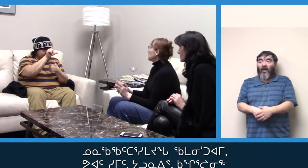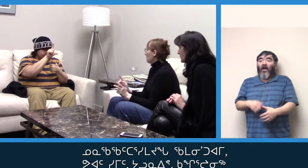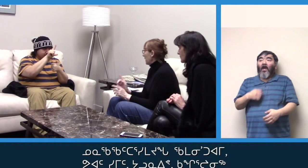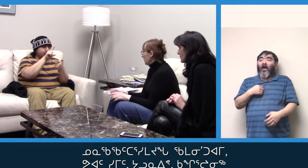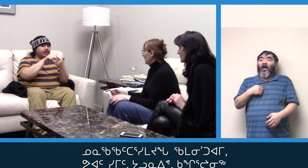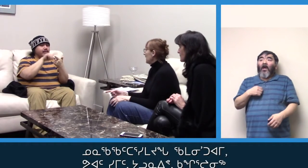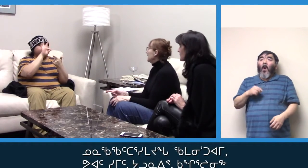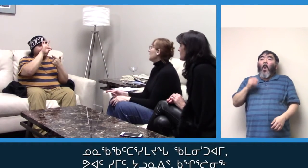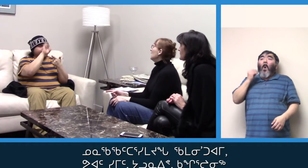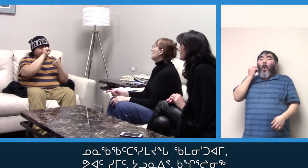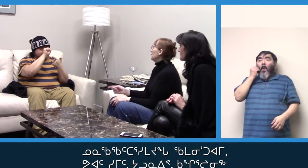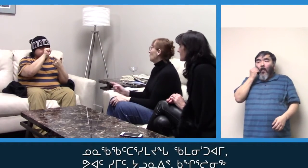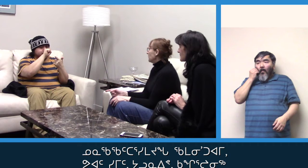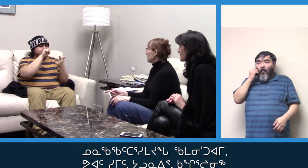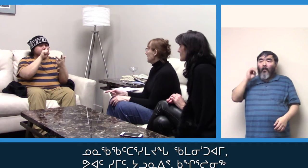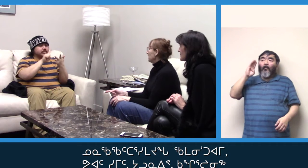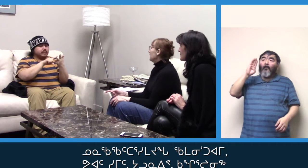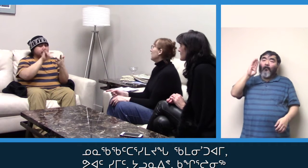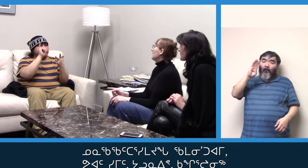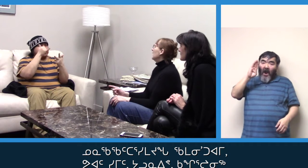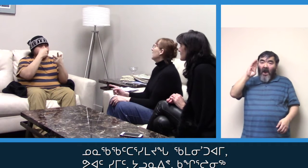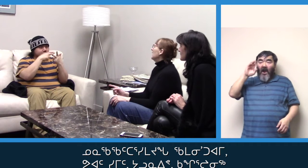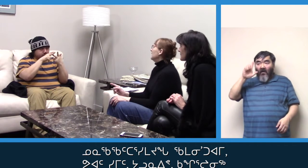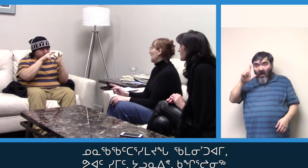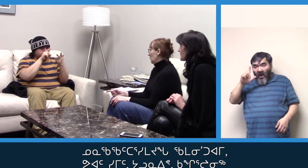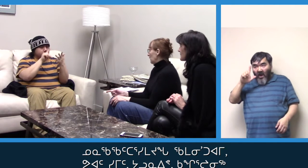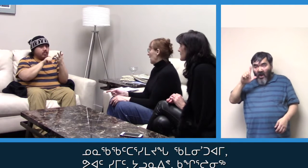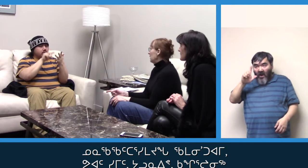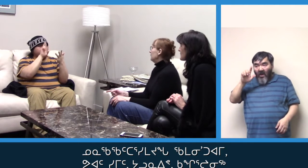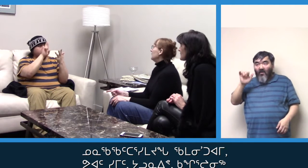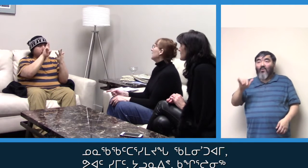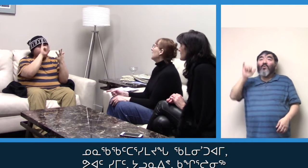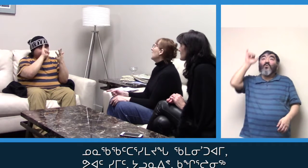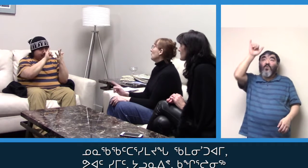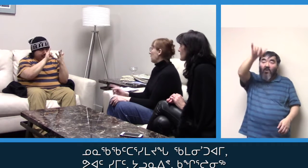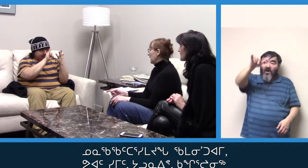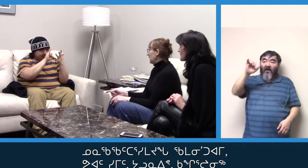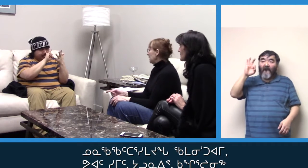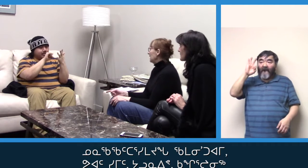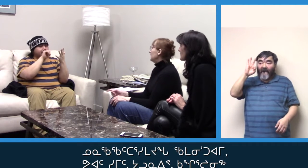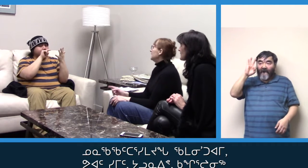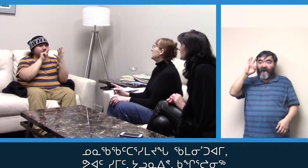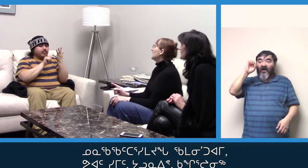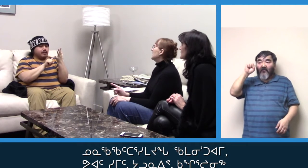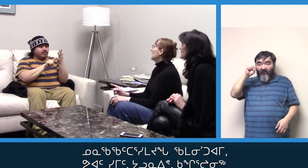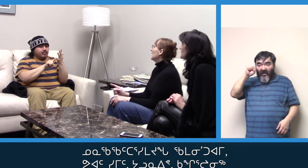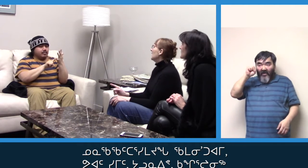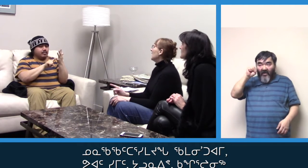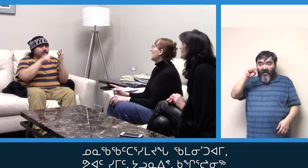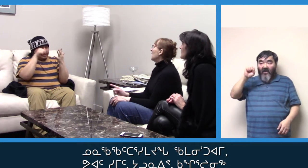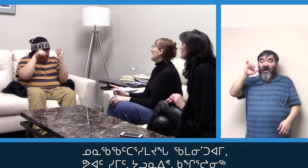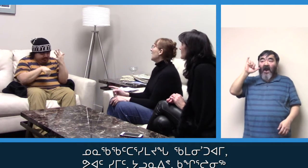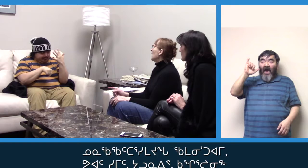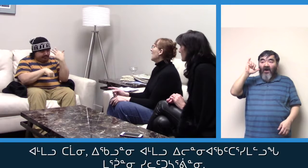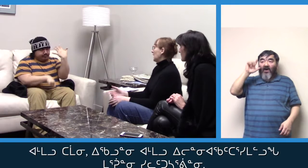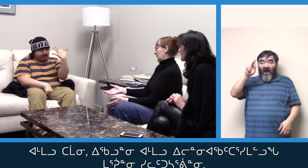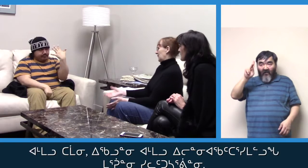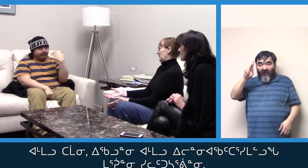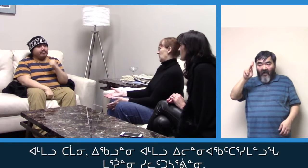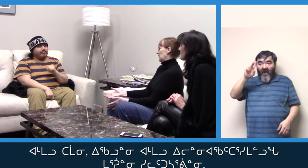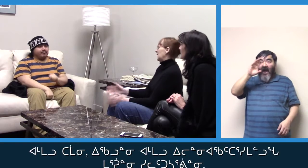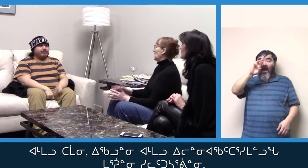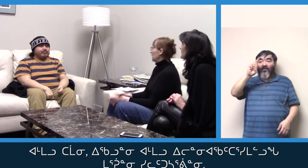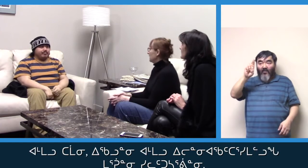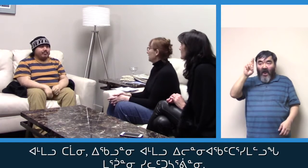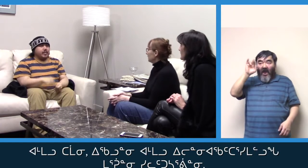Oh, that was so Baker Lake, Fort Smith, Yellowknife, Rankin Inlet, and